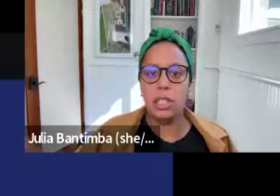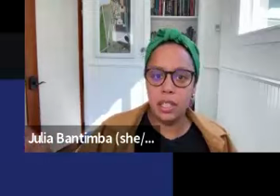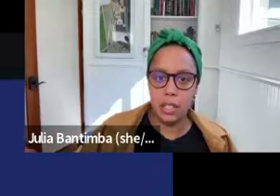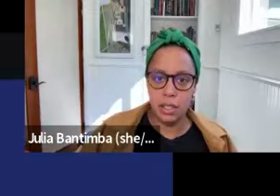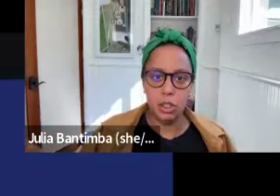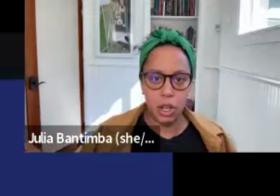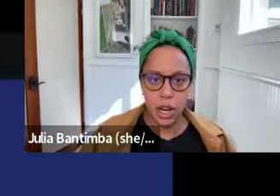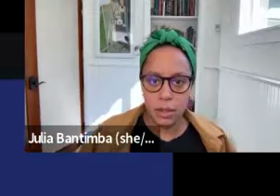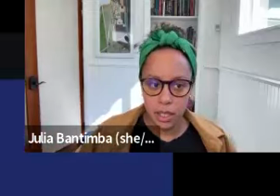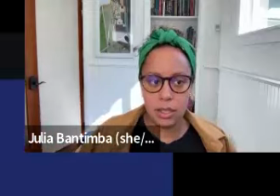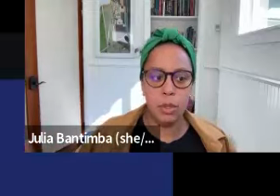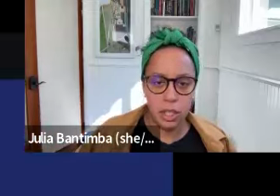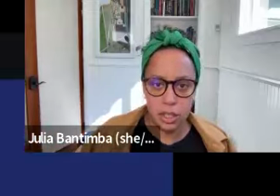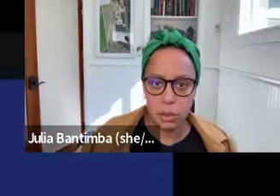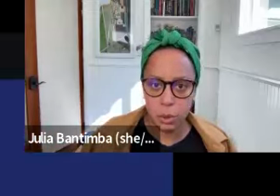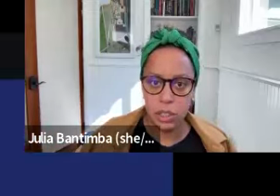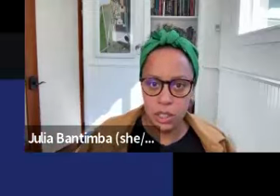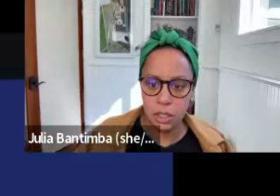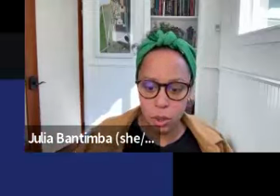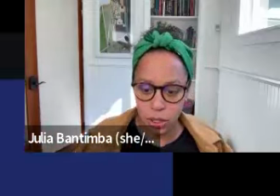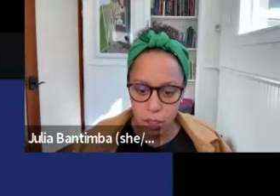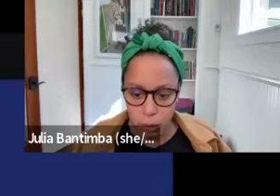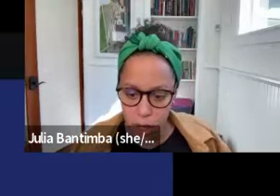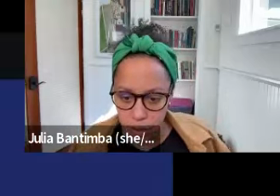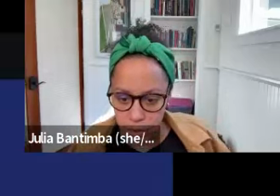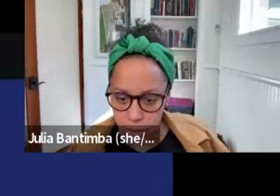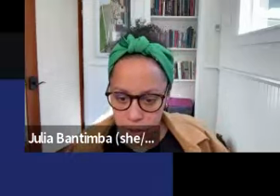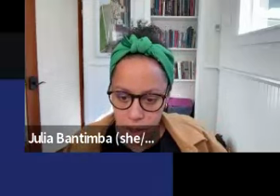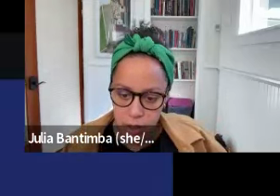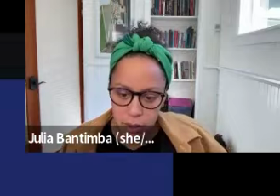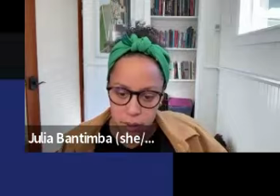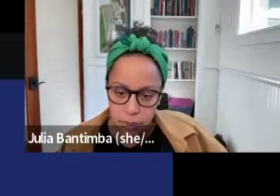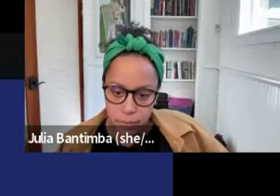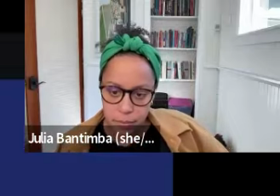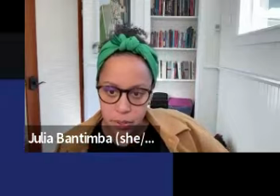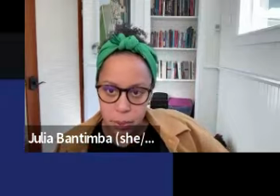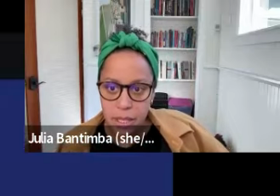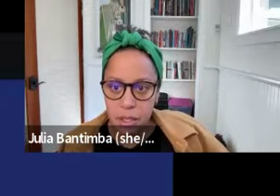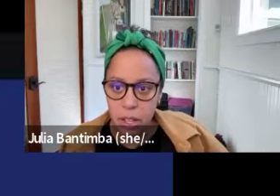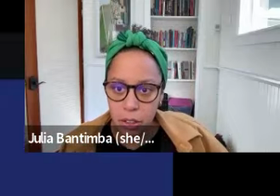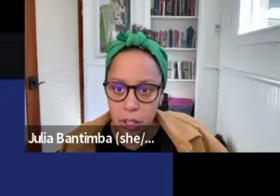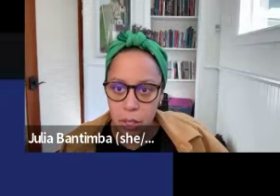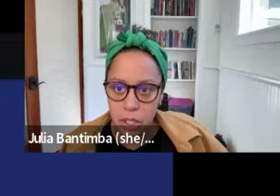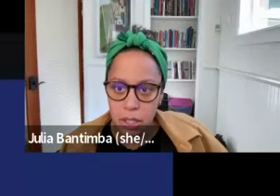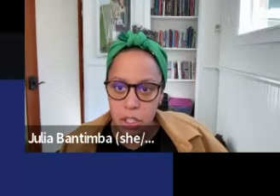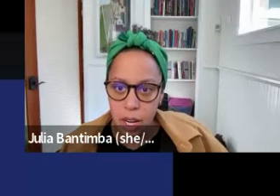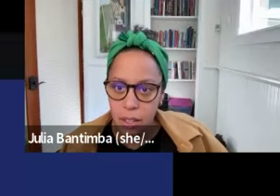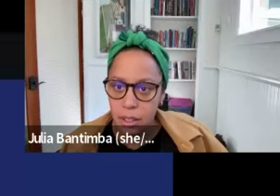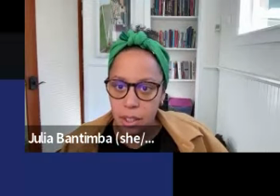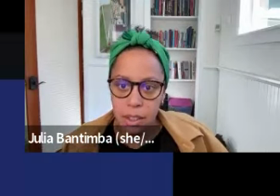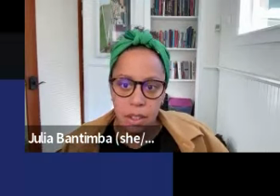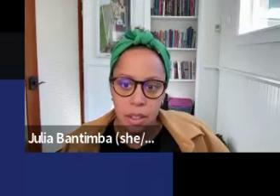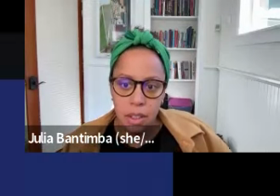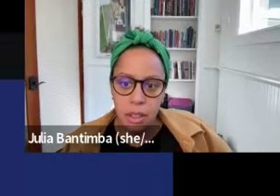might just lead us astray to make assumptions, which would lead to scoring that could be off. But I see a lot of great questions in the